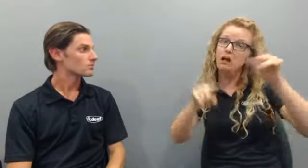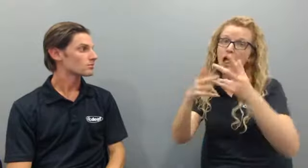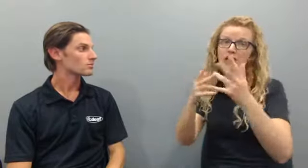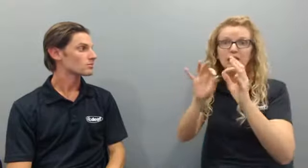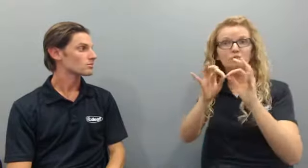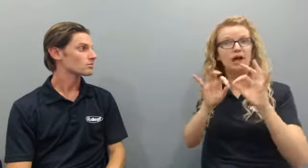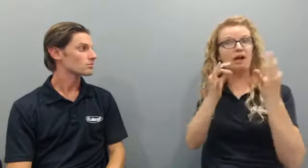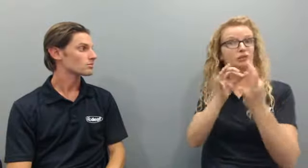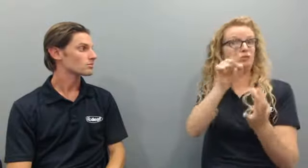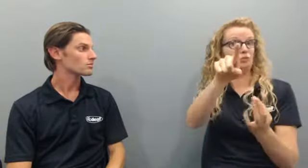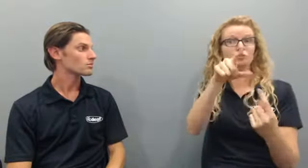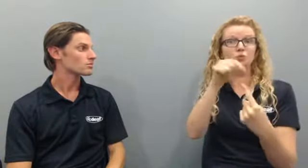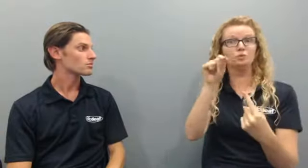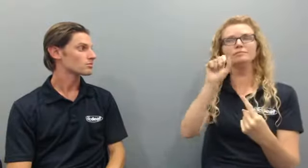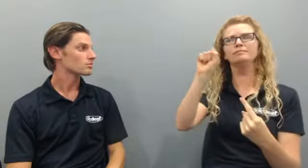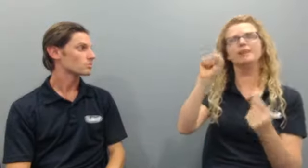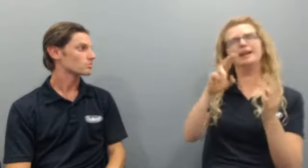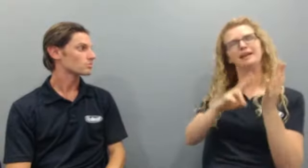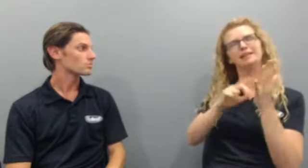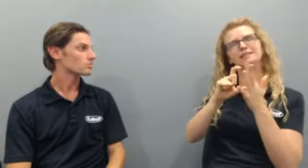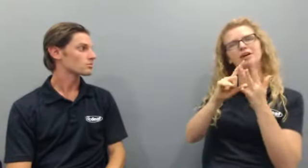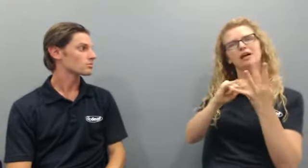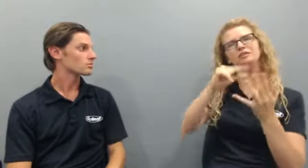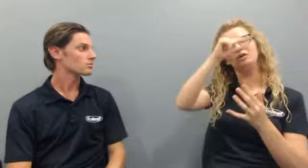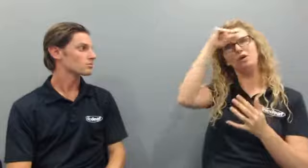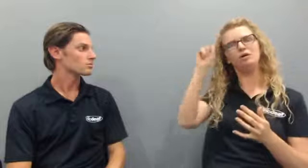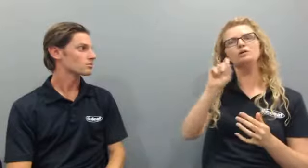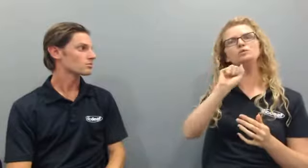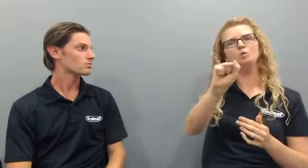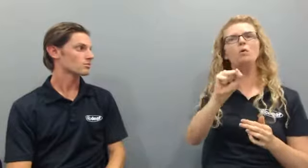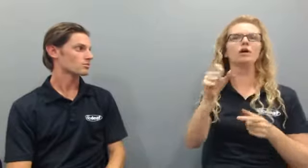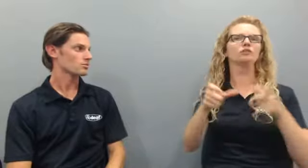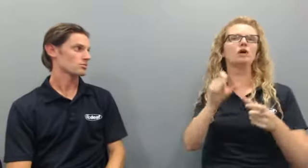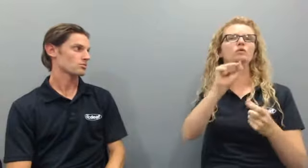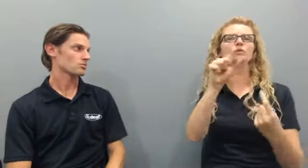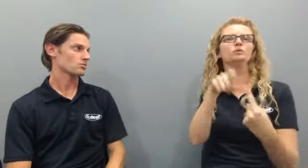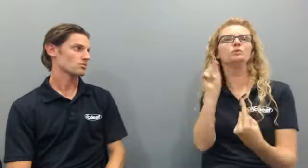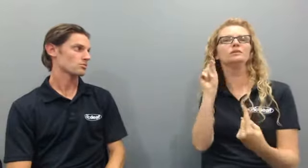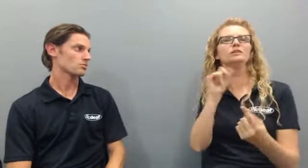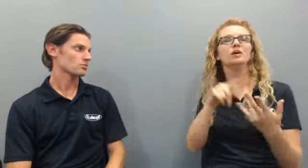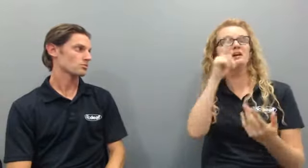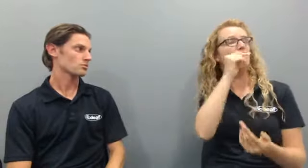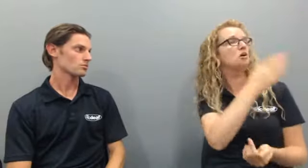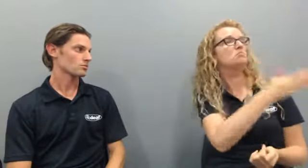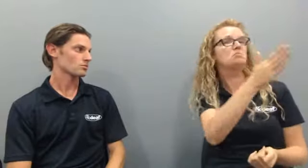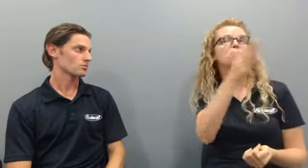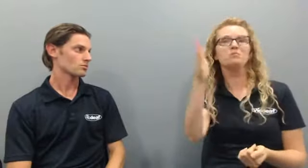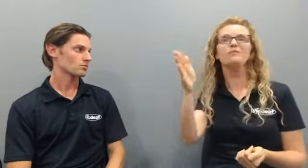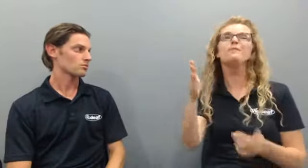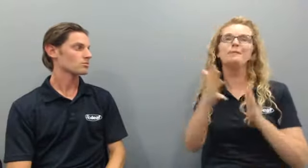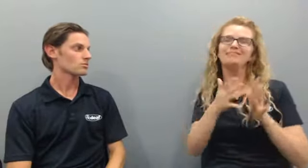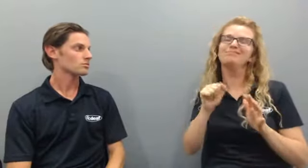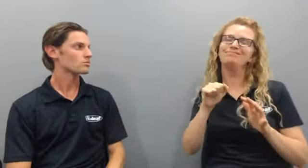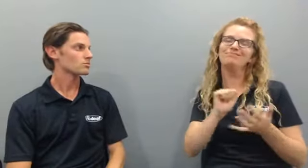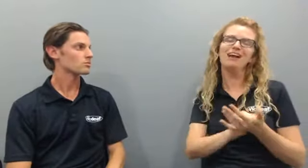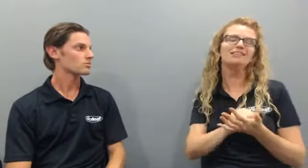have to go to NABs. You can use any interpreting agency you prefer. The NDIA goal is always, it's your choice and control.